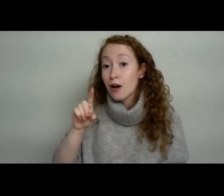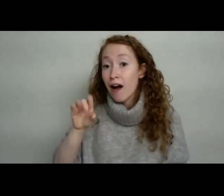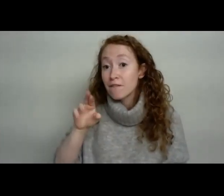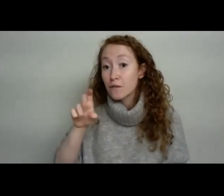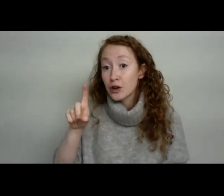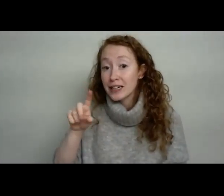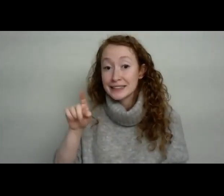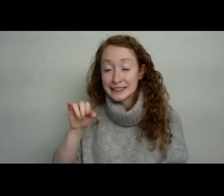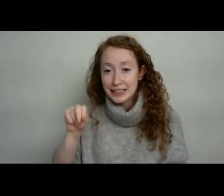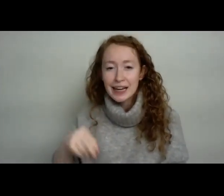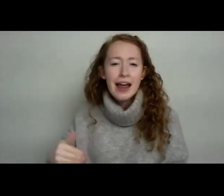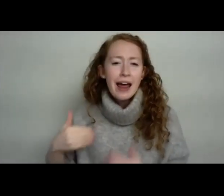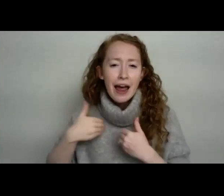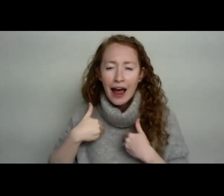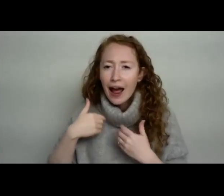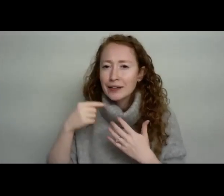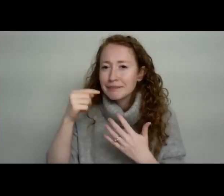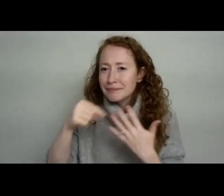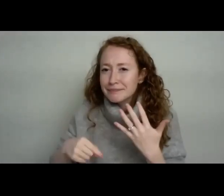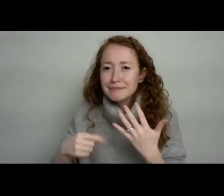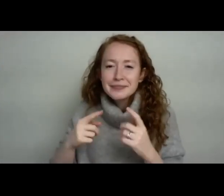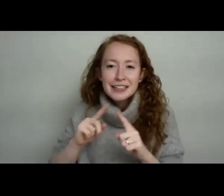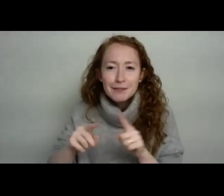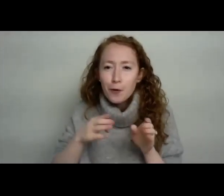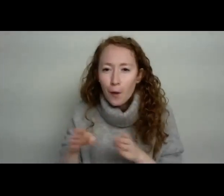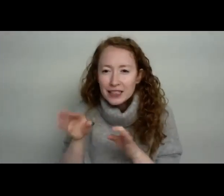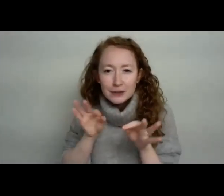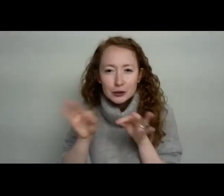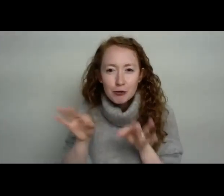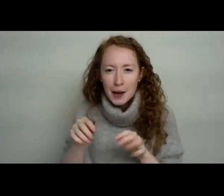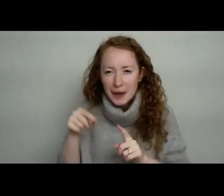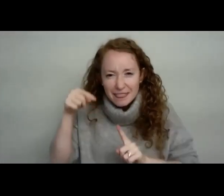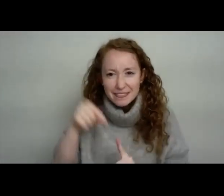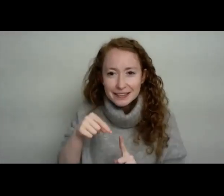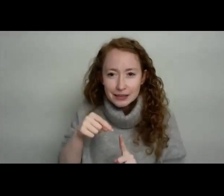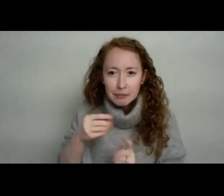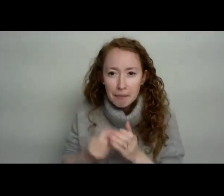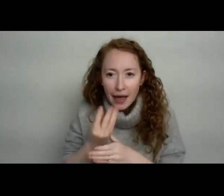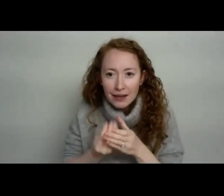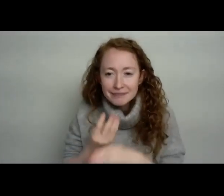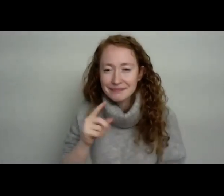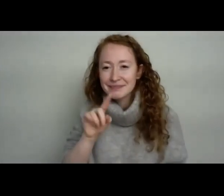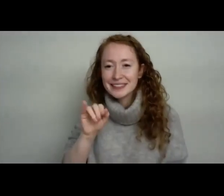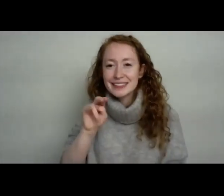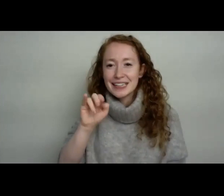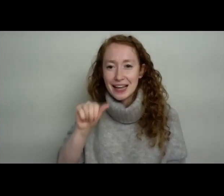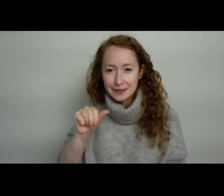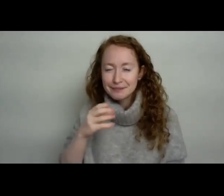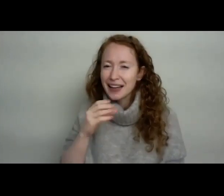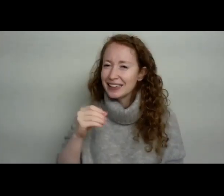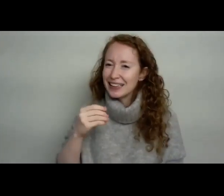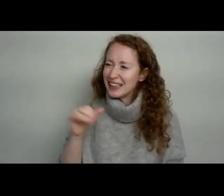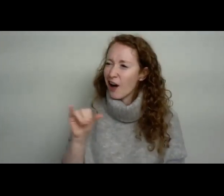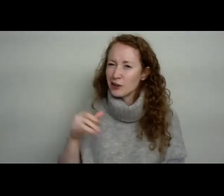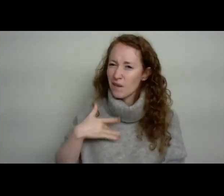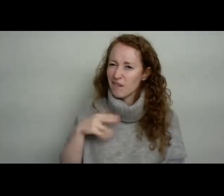ways of describing this plant, this flower. And he definitely concurred with the hard on the